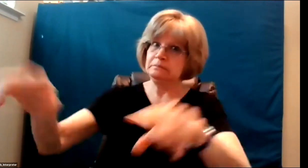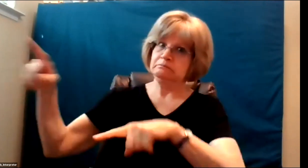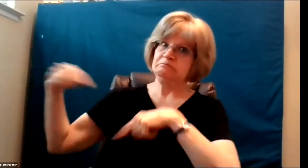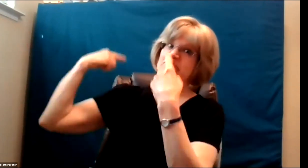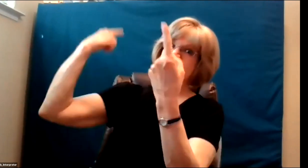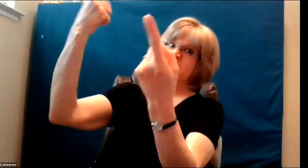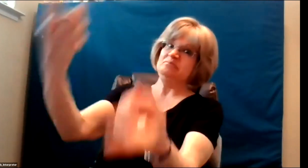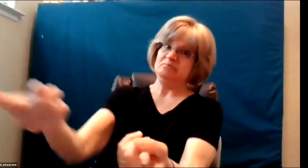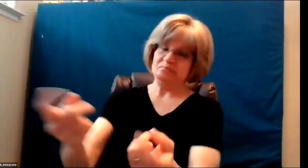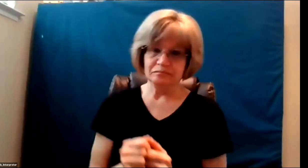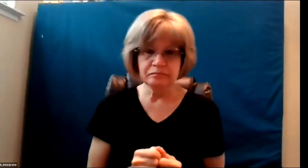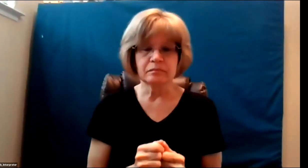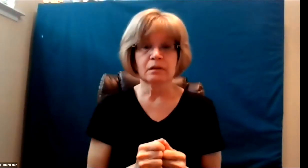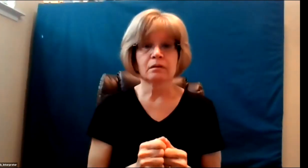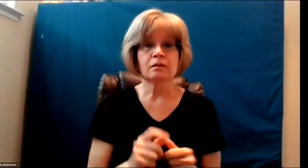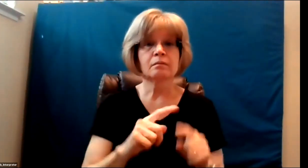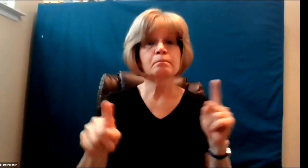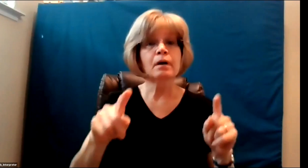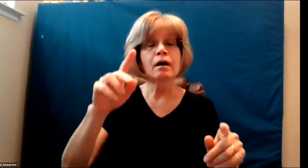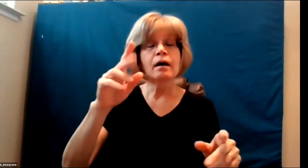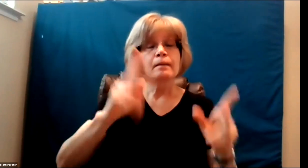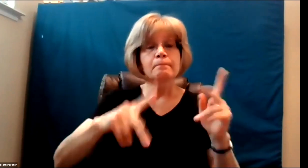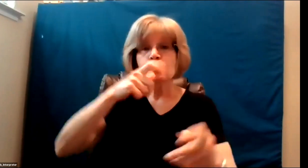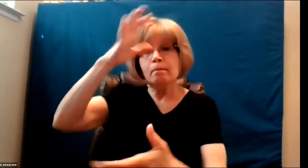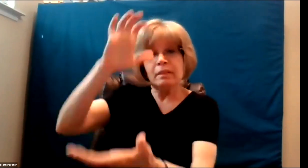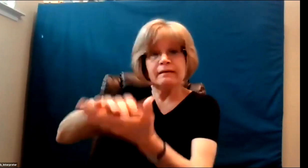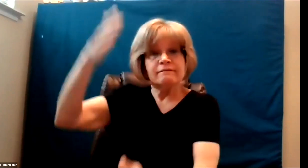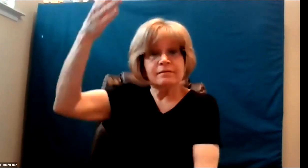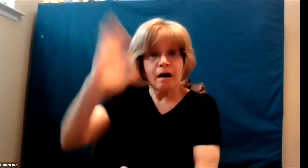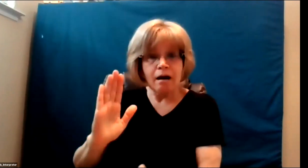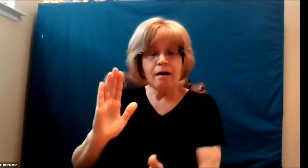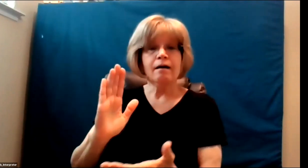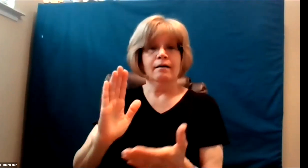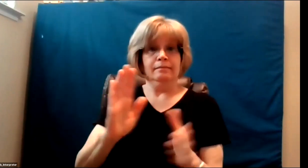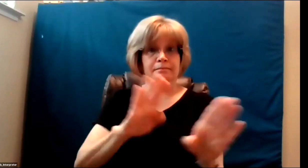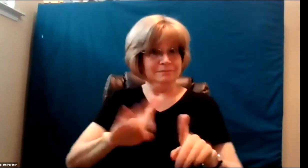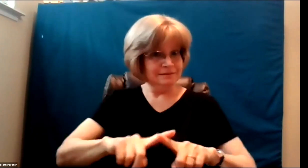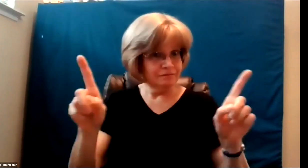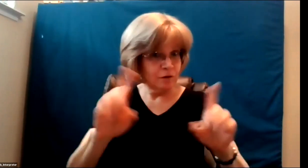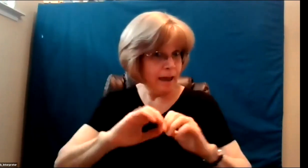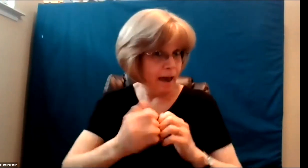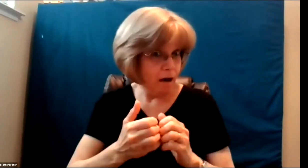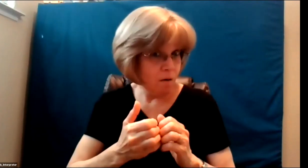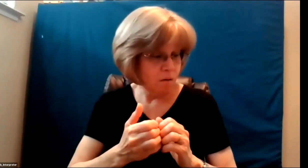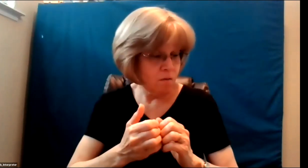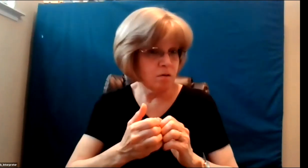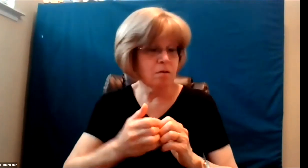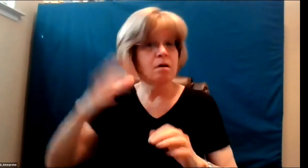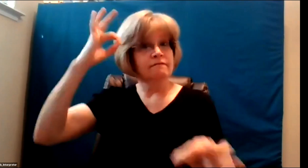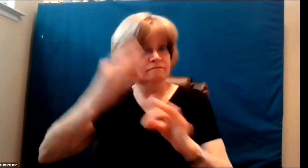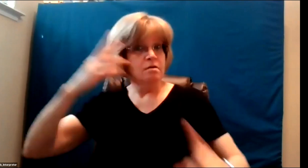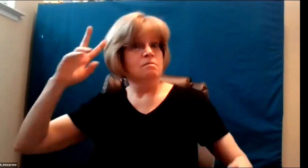What makes people of faith different is that we apply our faith and